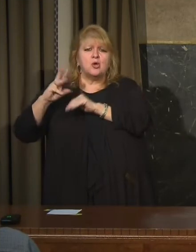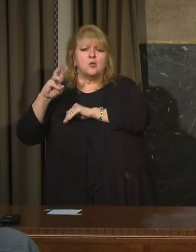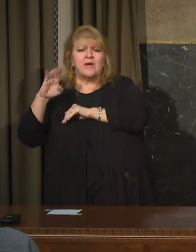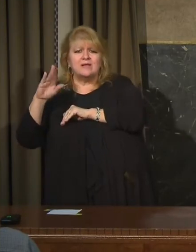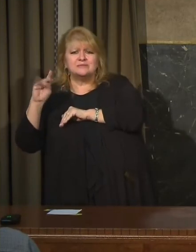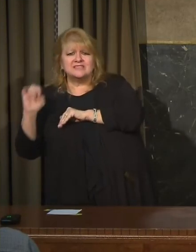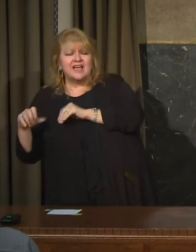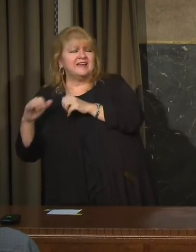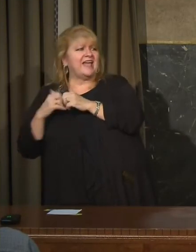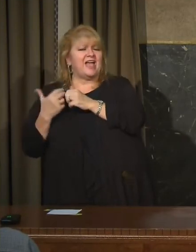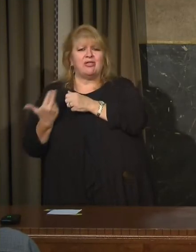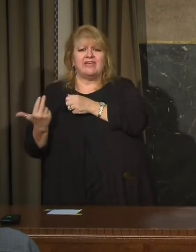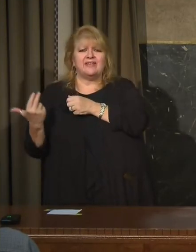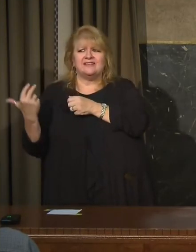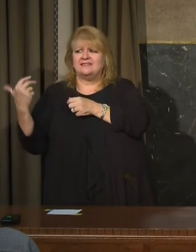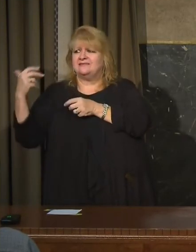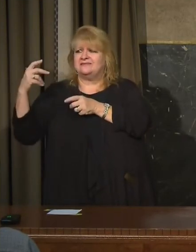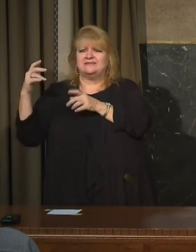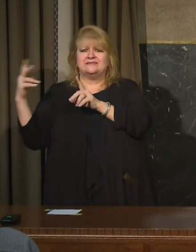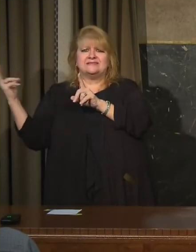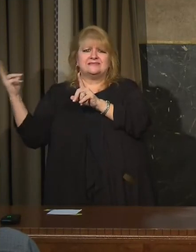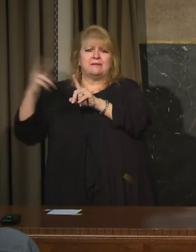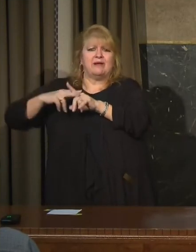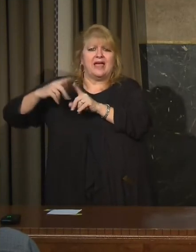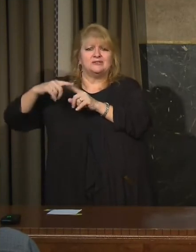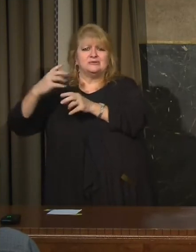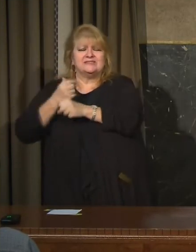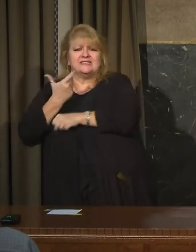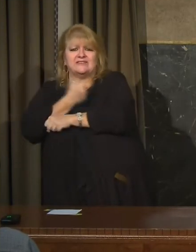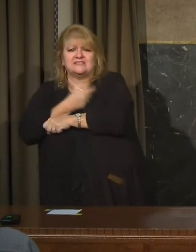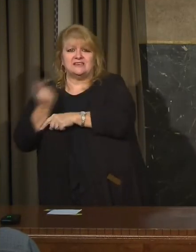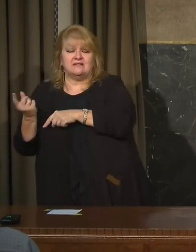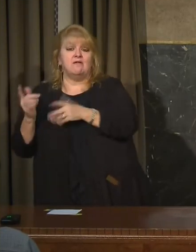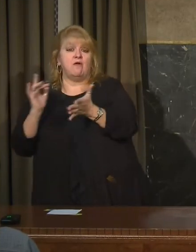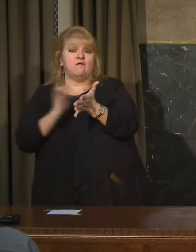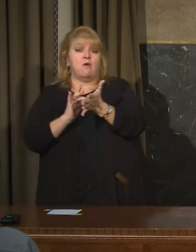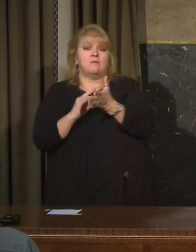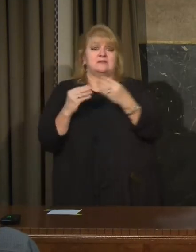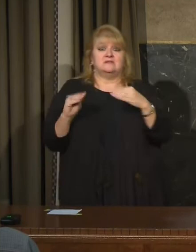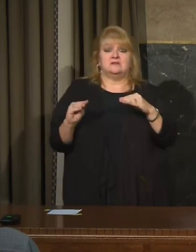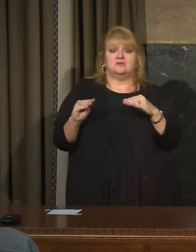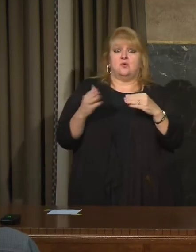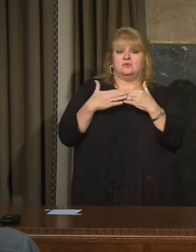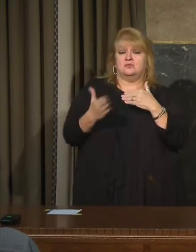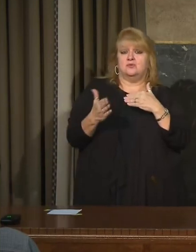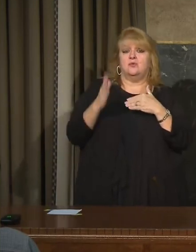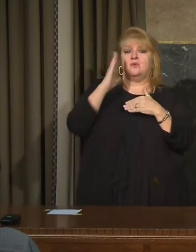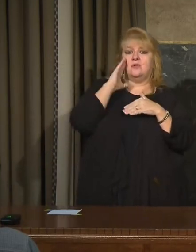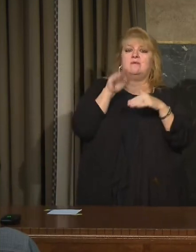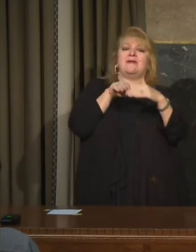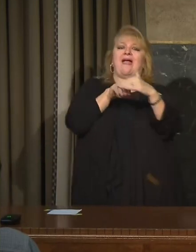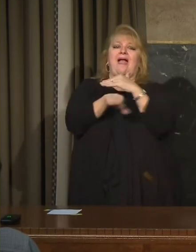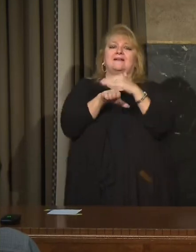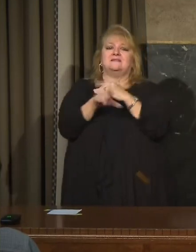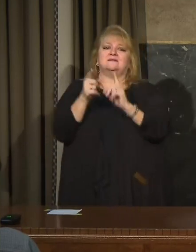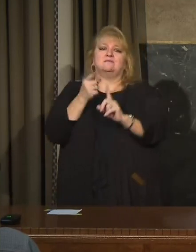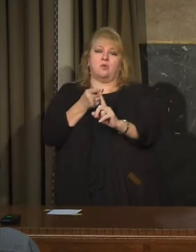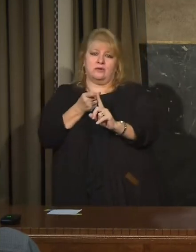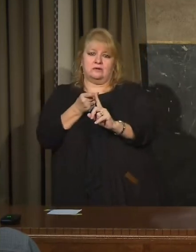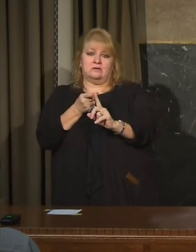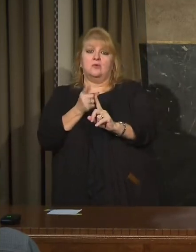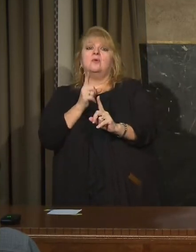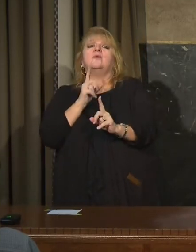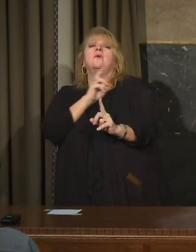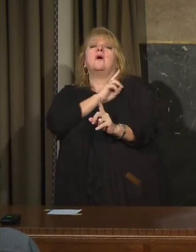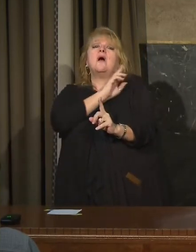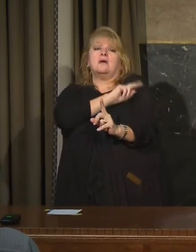a multitude of options. I mean, the pharmacies are going to, from here, this point forward, continue to be an access point, as will